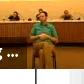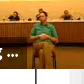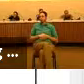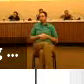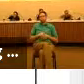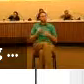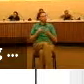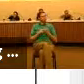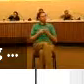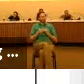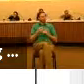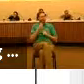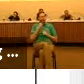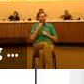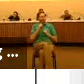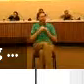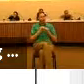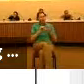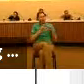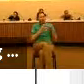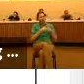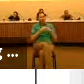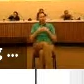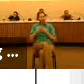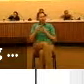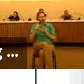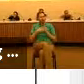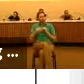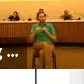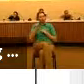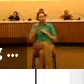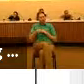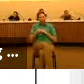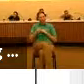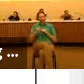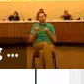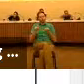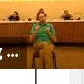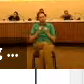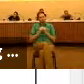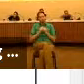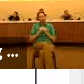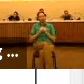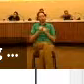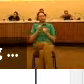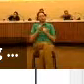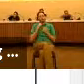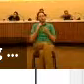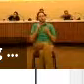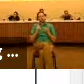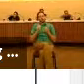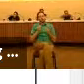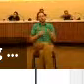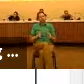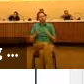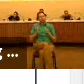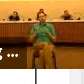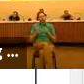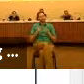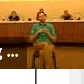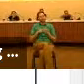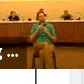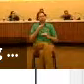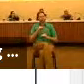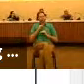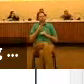And so they, like I said, the way the clustering rules work, they have to put together a conventional plan. And then that meets